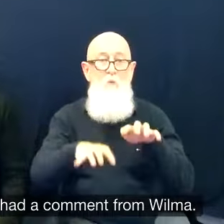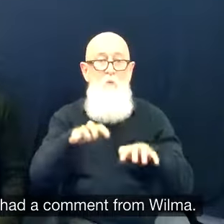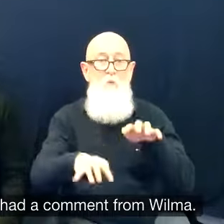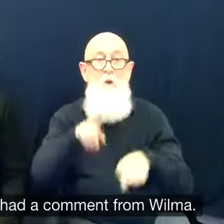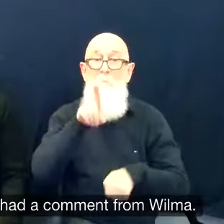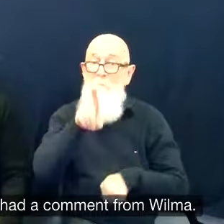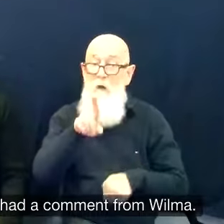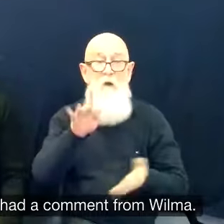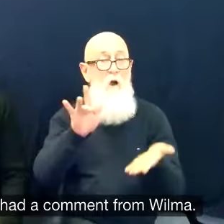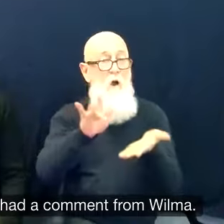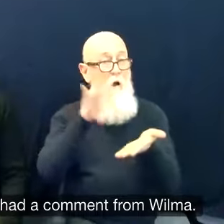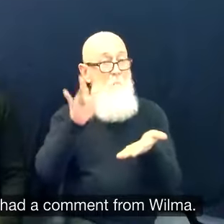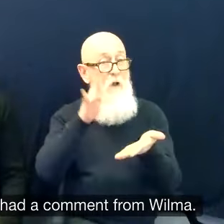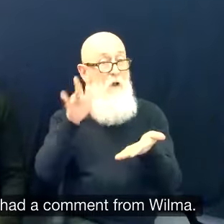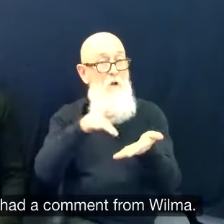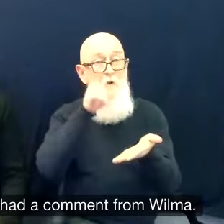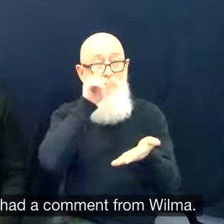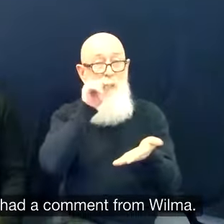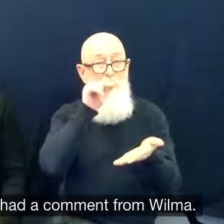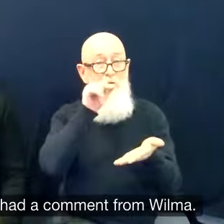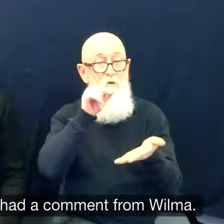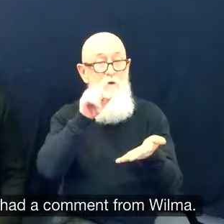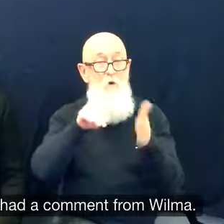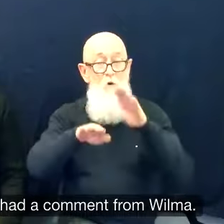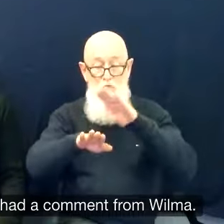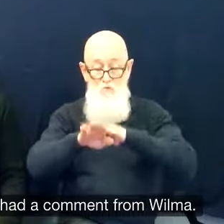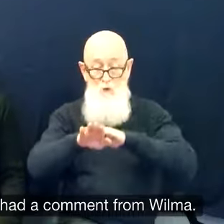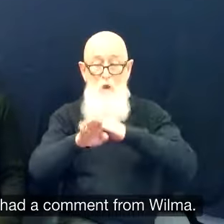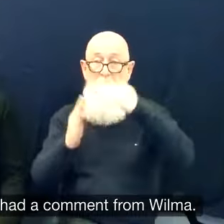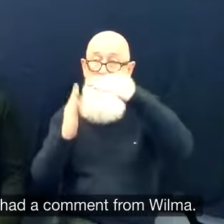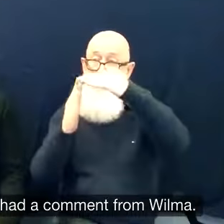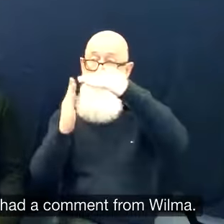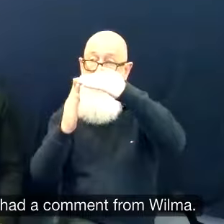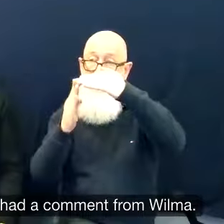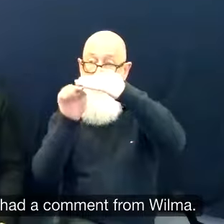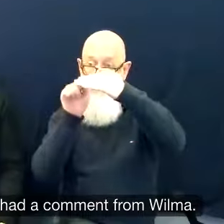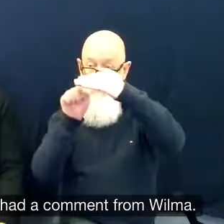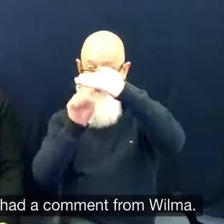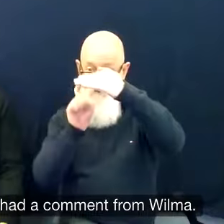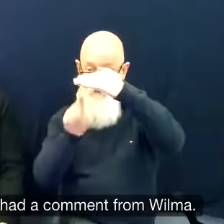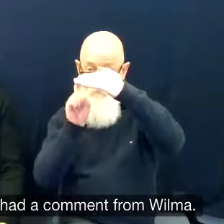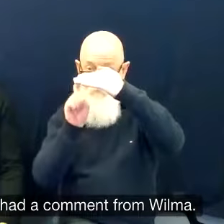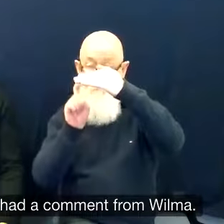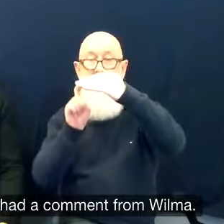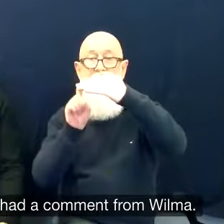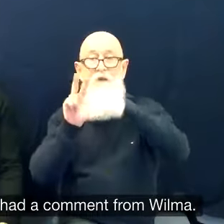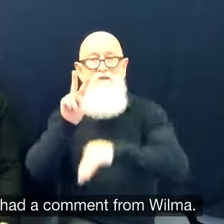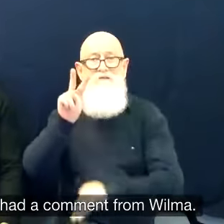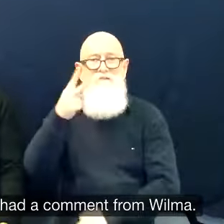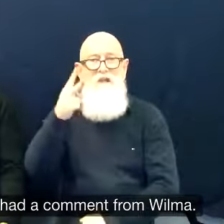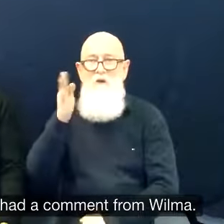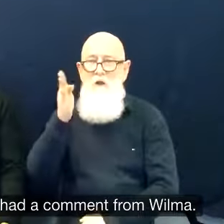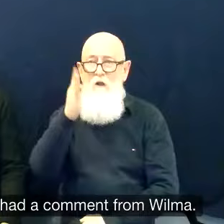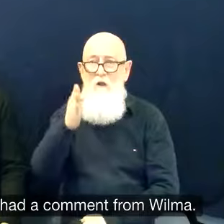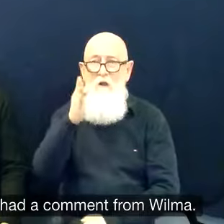an iPad, you can tap on the right top of the screen icon. Second from the right